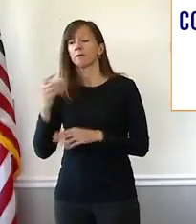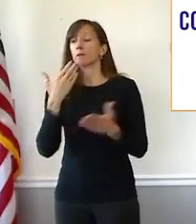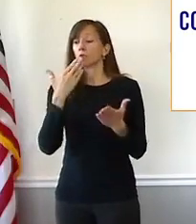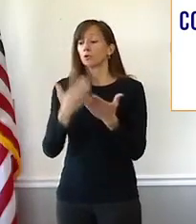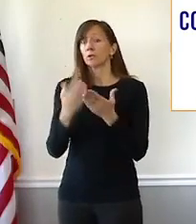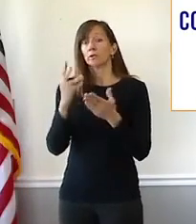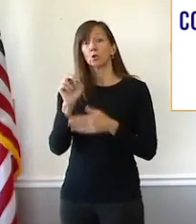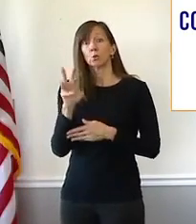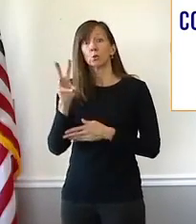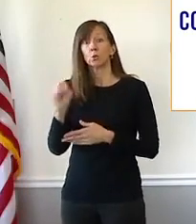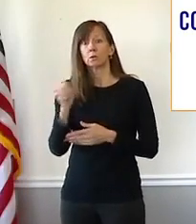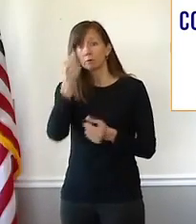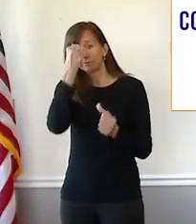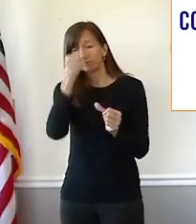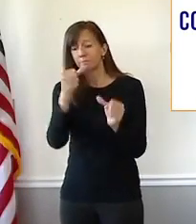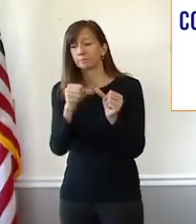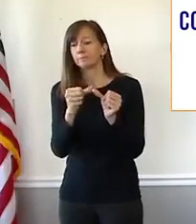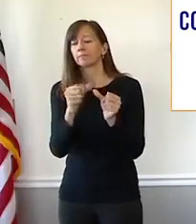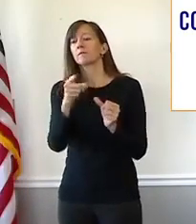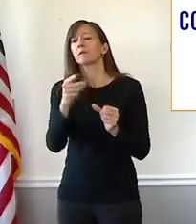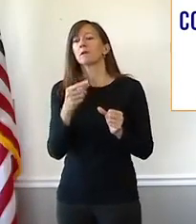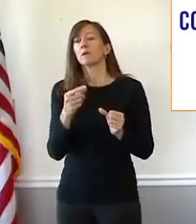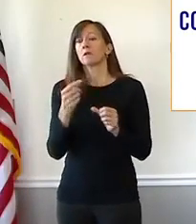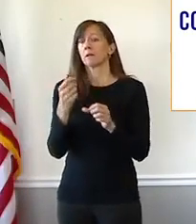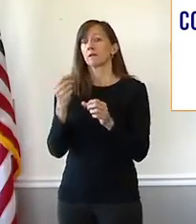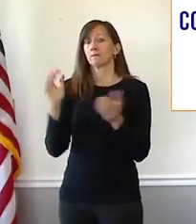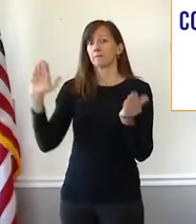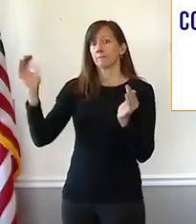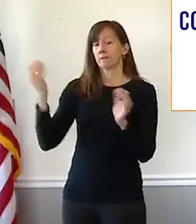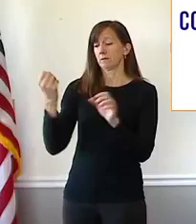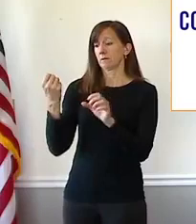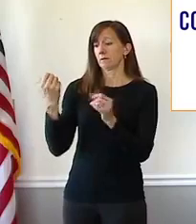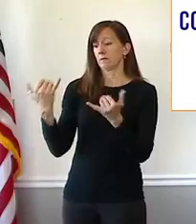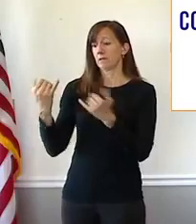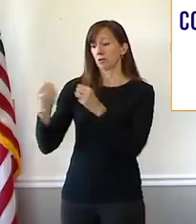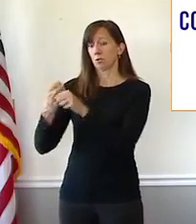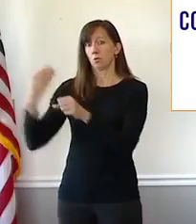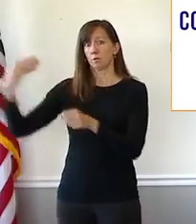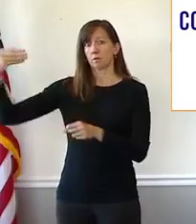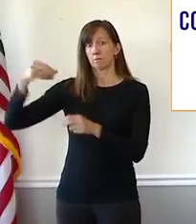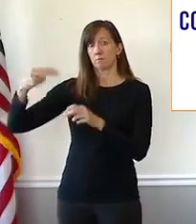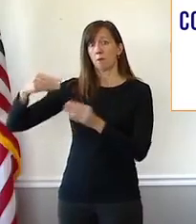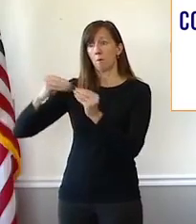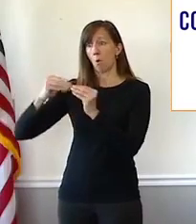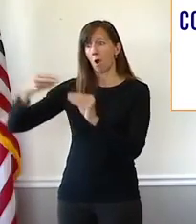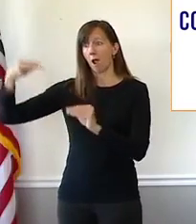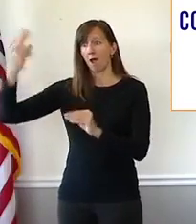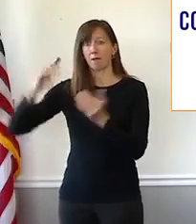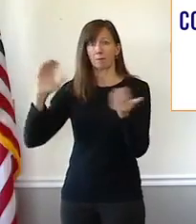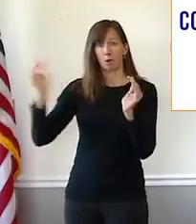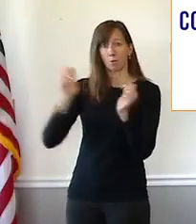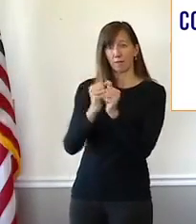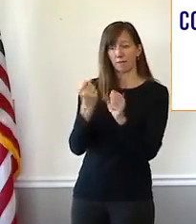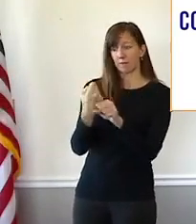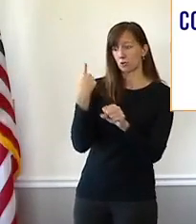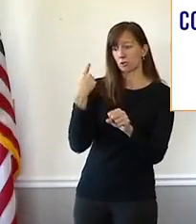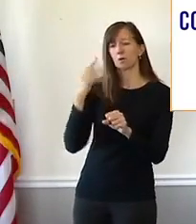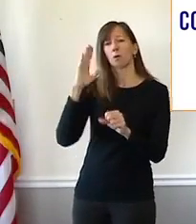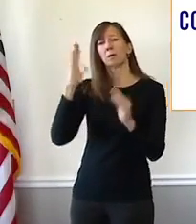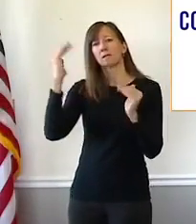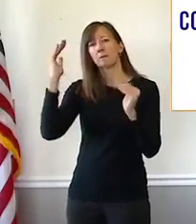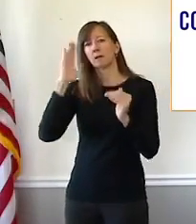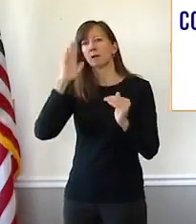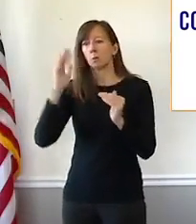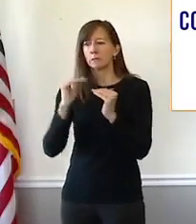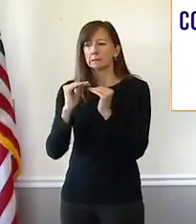was higher this year than last year. We don't expect that to be the norm. We expect it to level off, and if it does level off as we